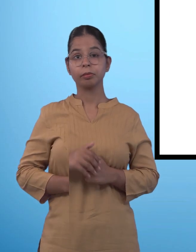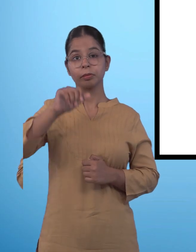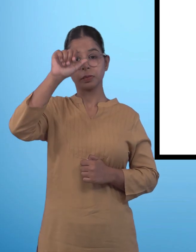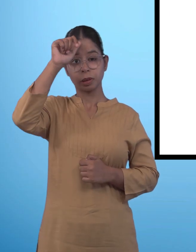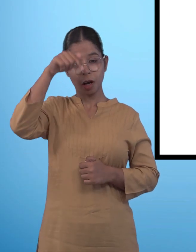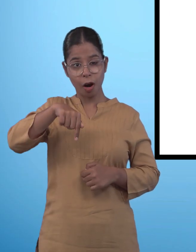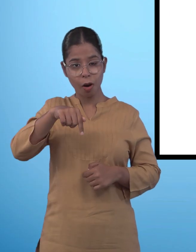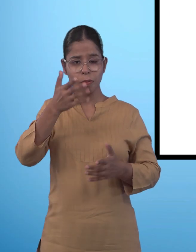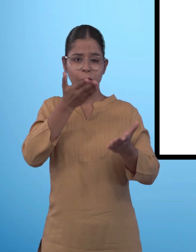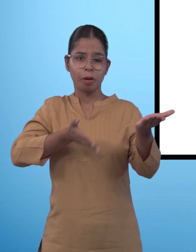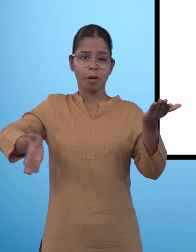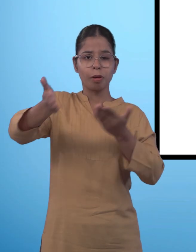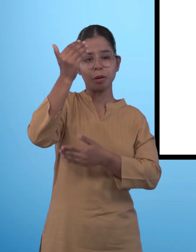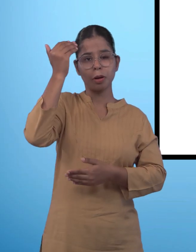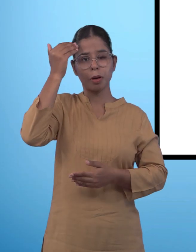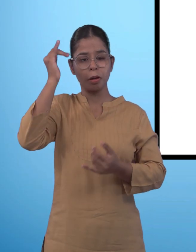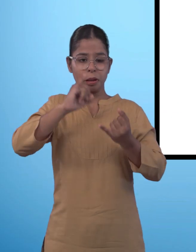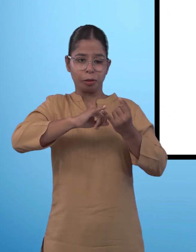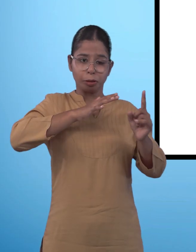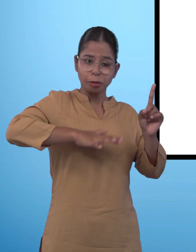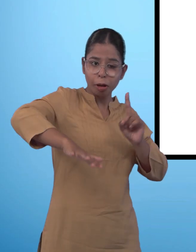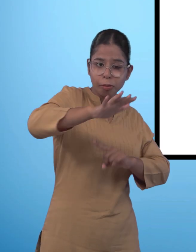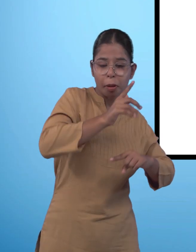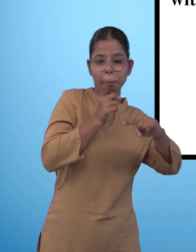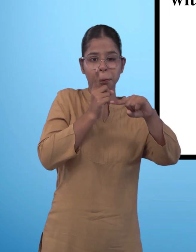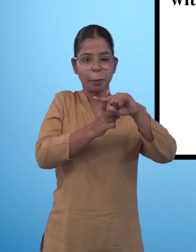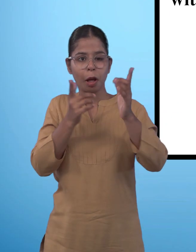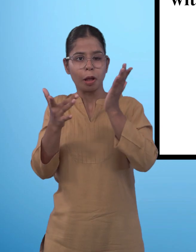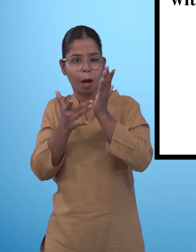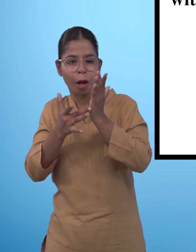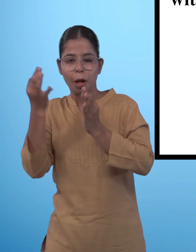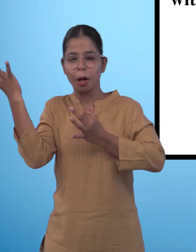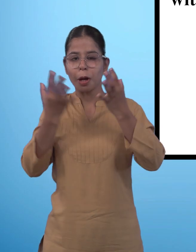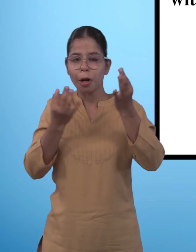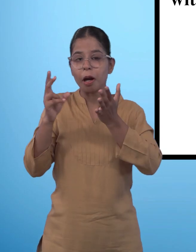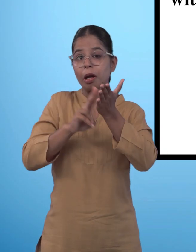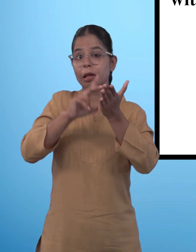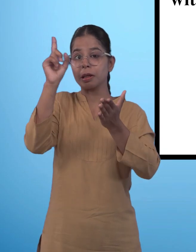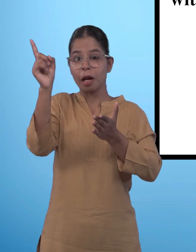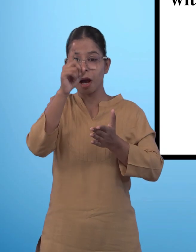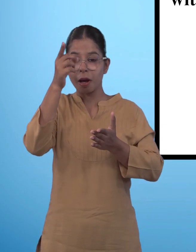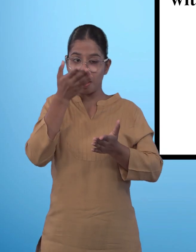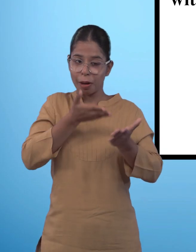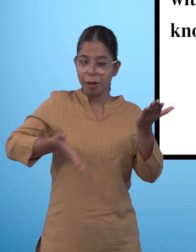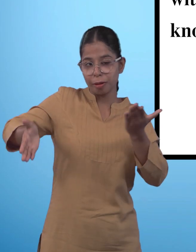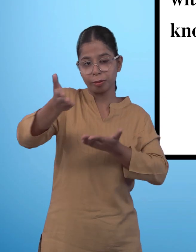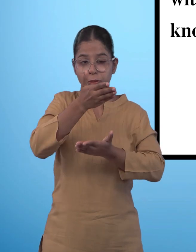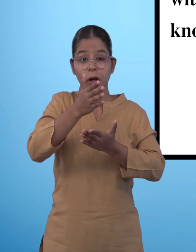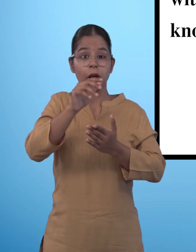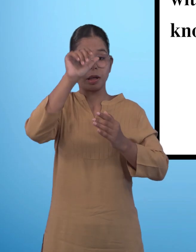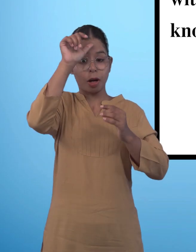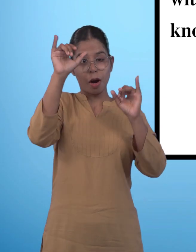rivers. Today, the India we know is a modern nation with defined borders, defined states and a